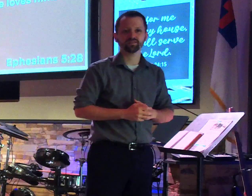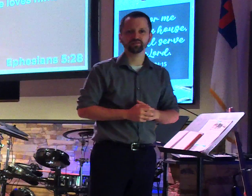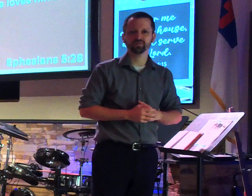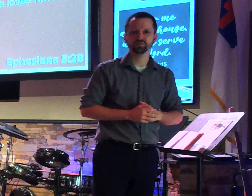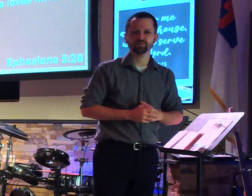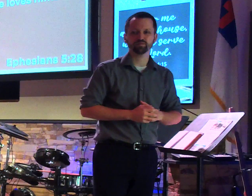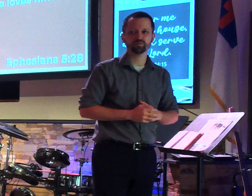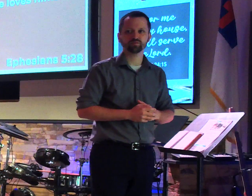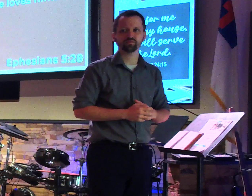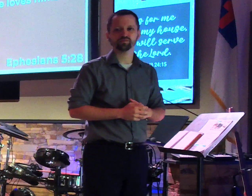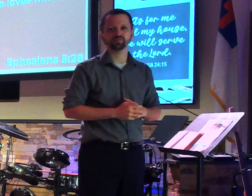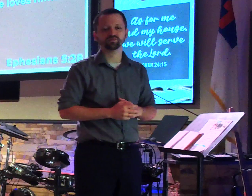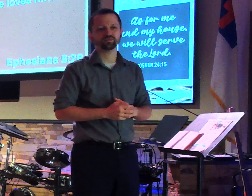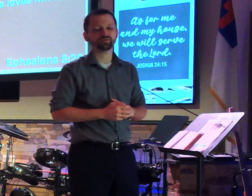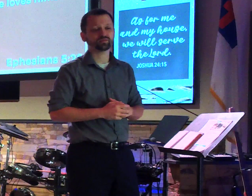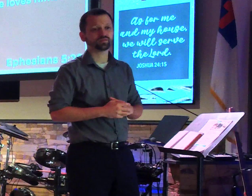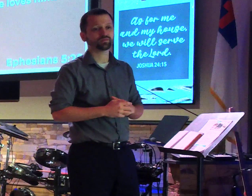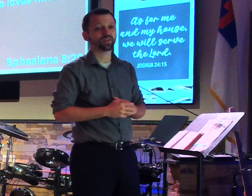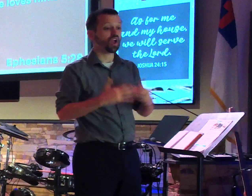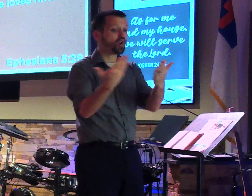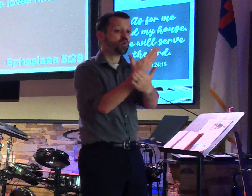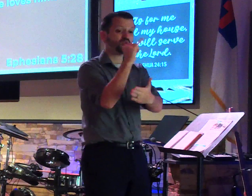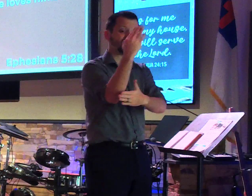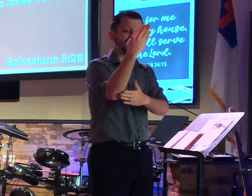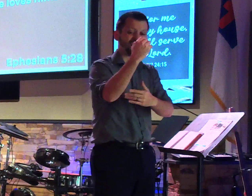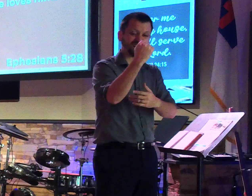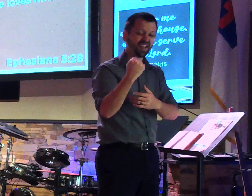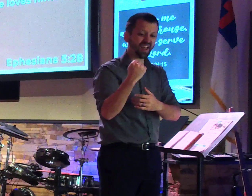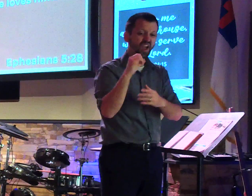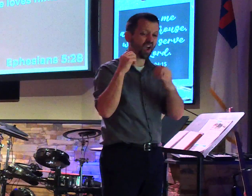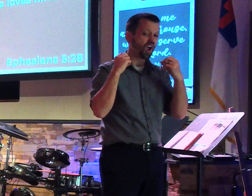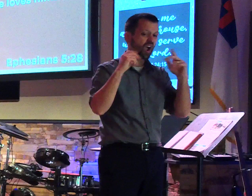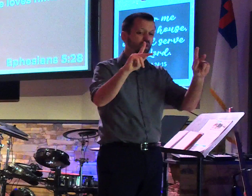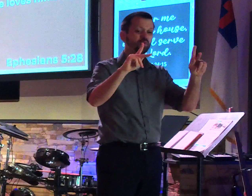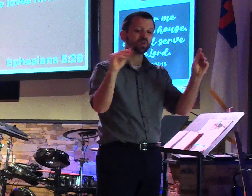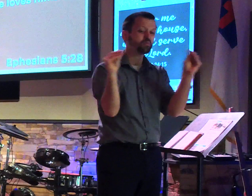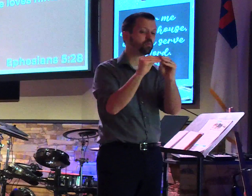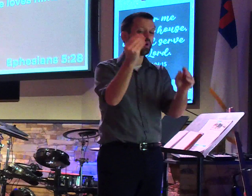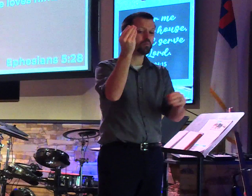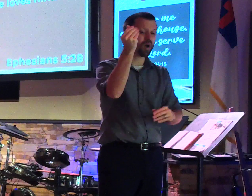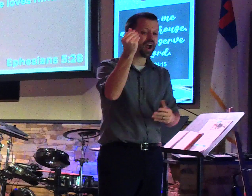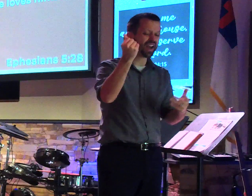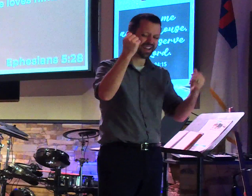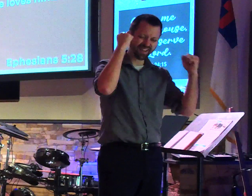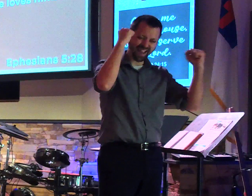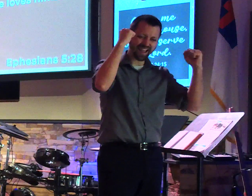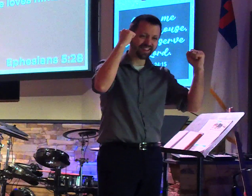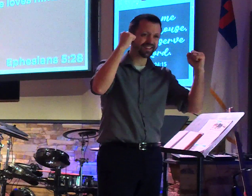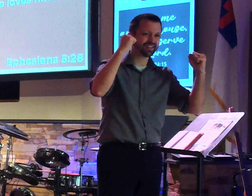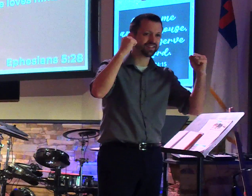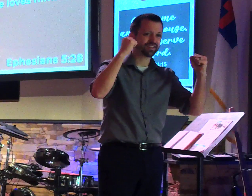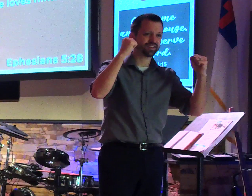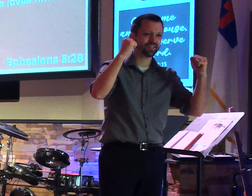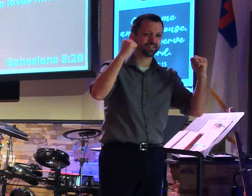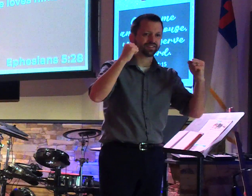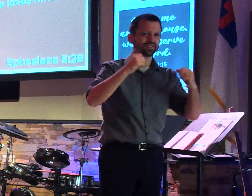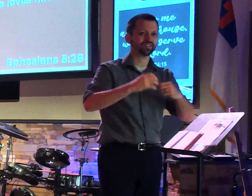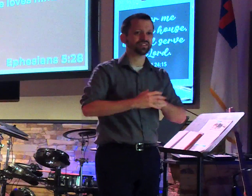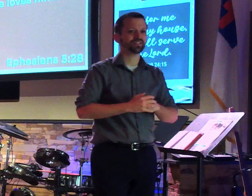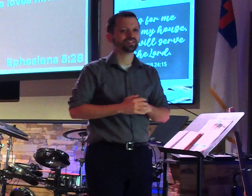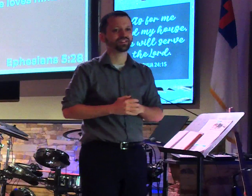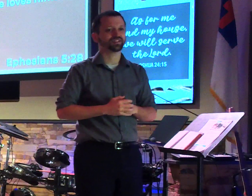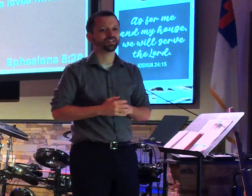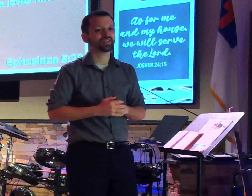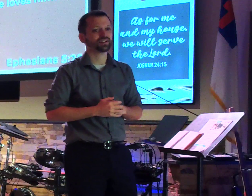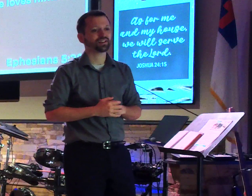You know, it's like, we got a new job, opportunity, more money, woo! And then all of a